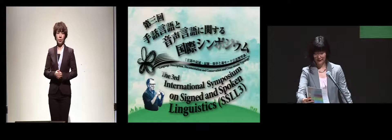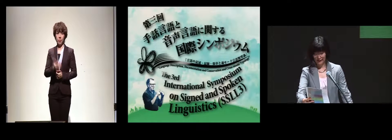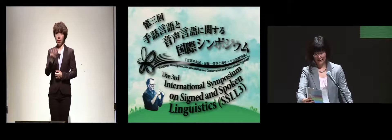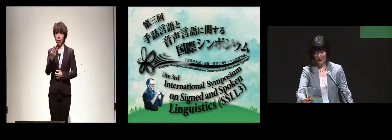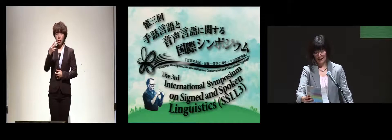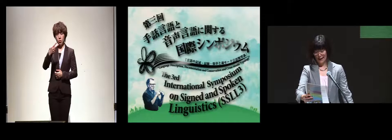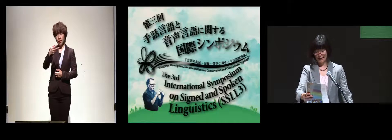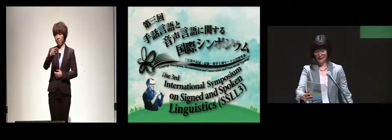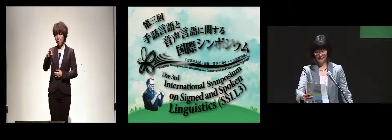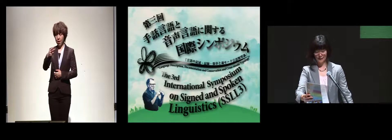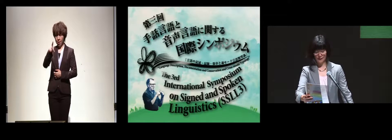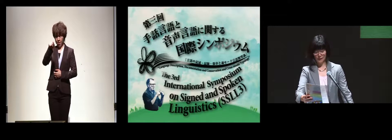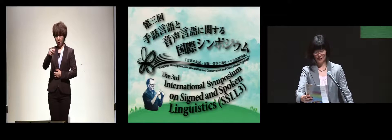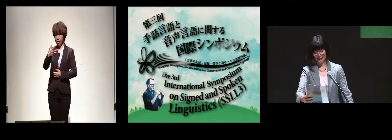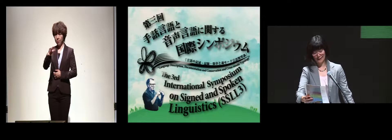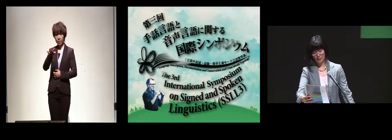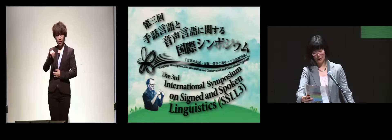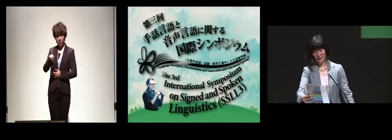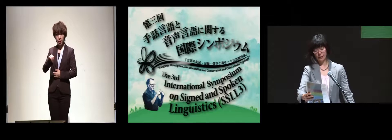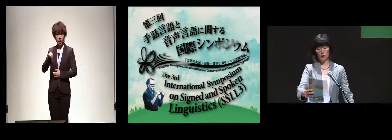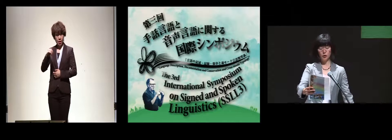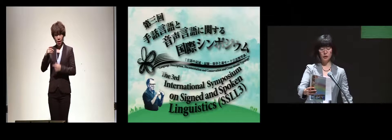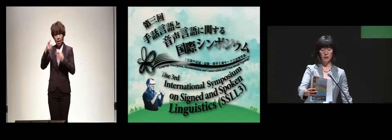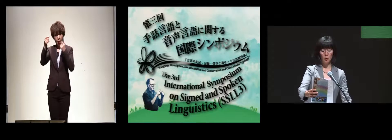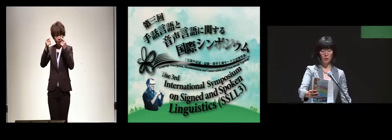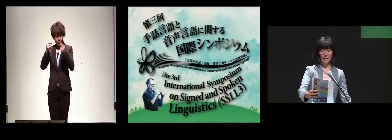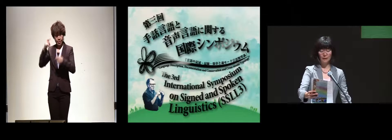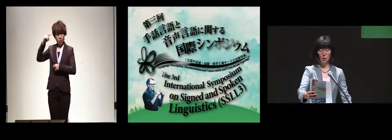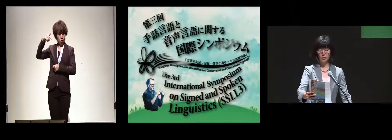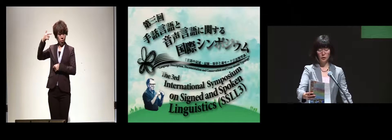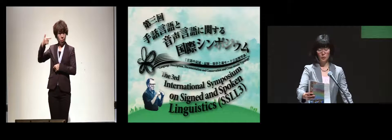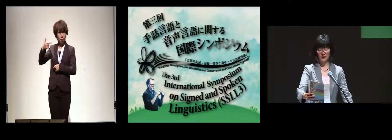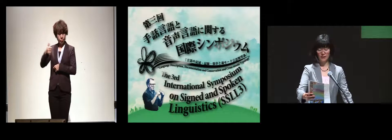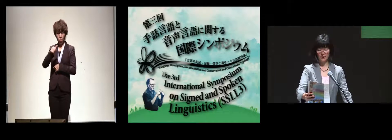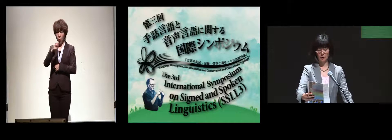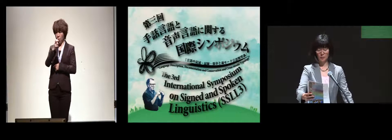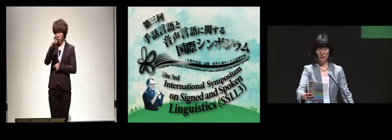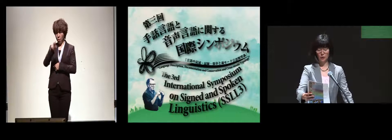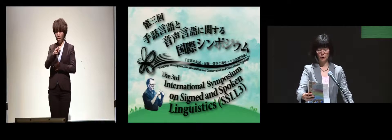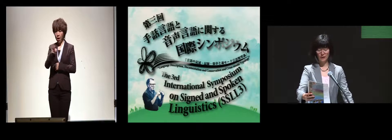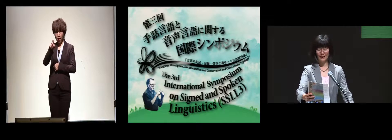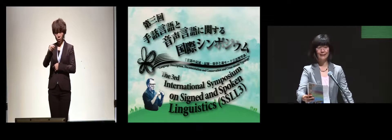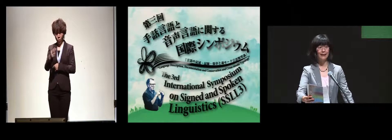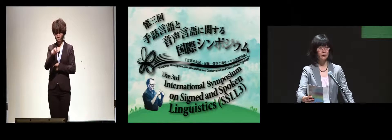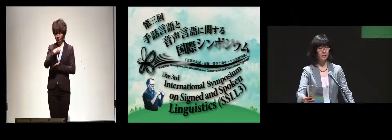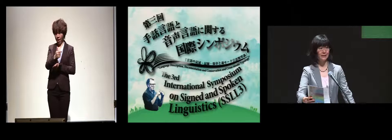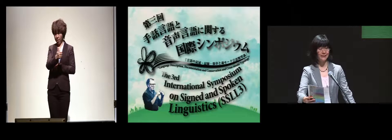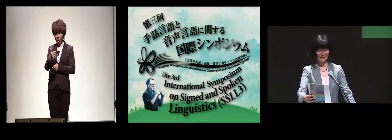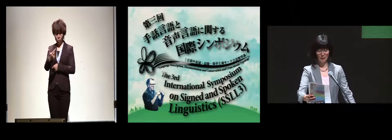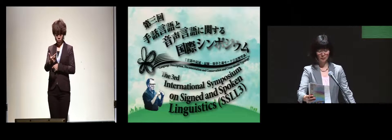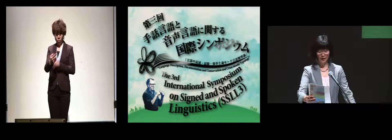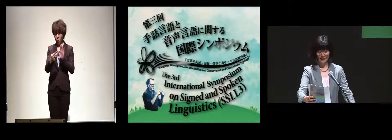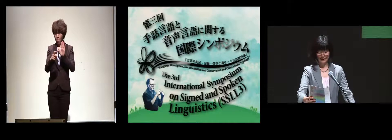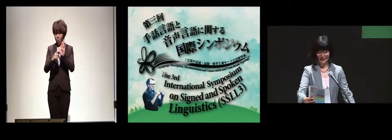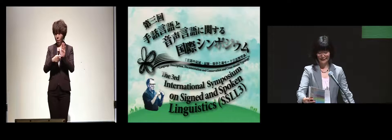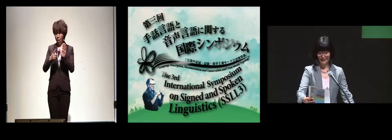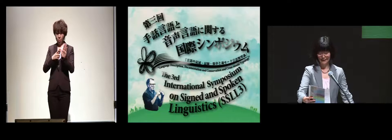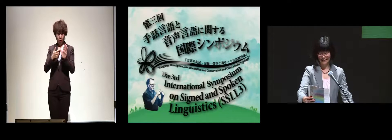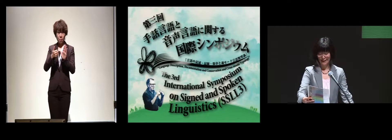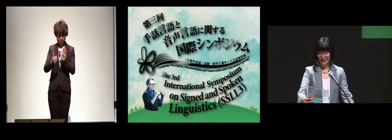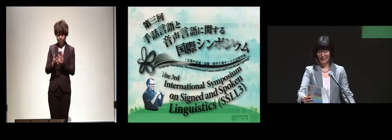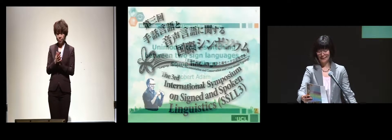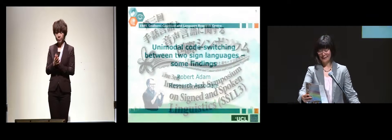London, who is going to tell us about unimodal code switching between two sign languages, some